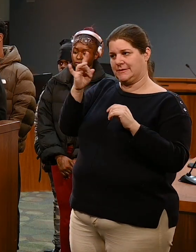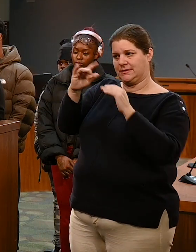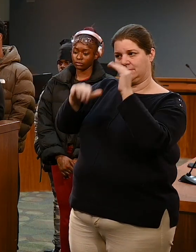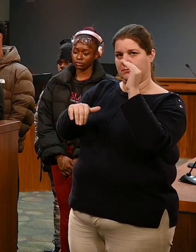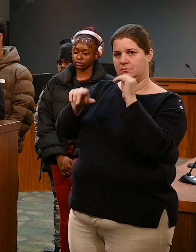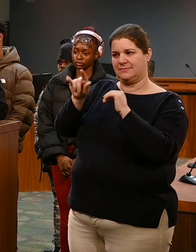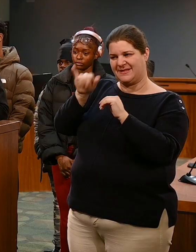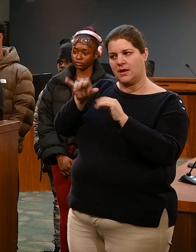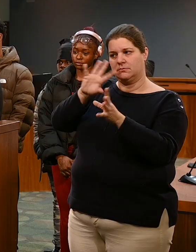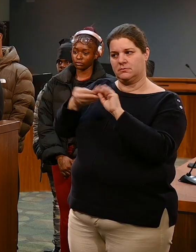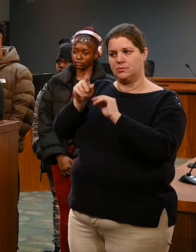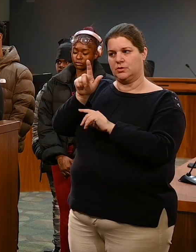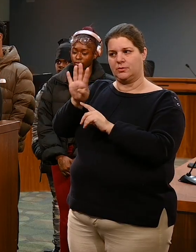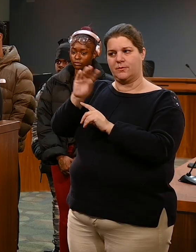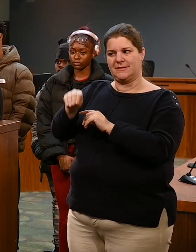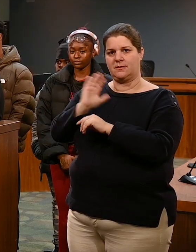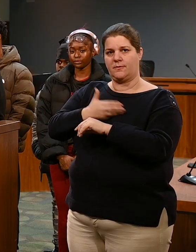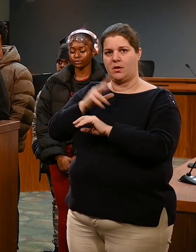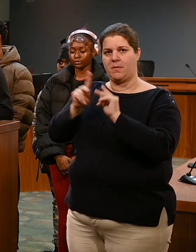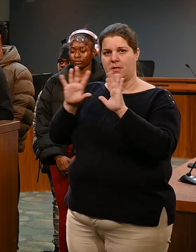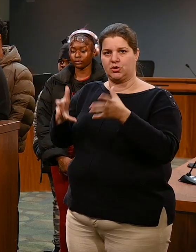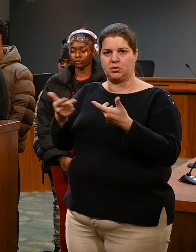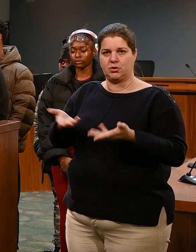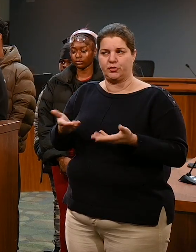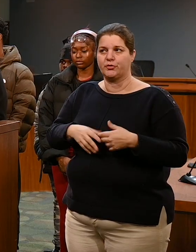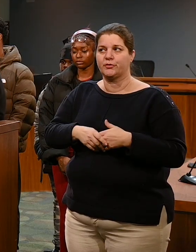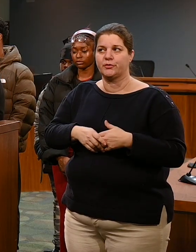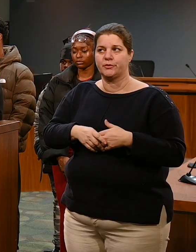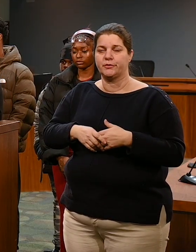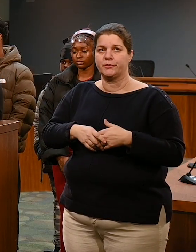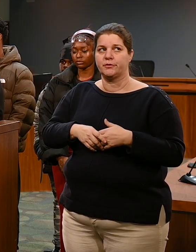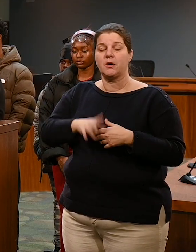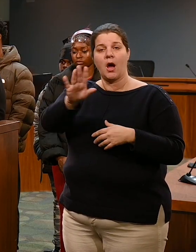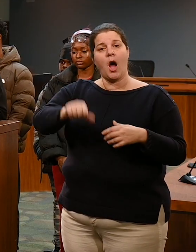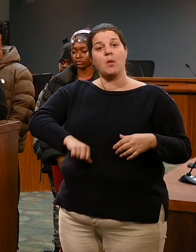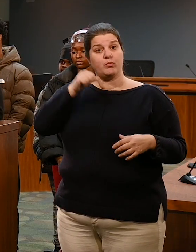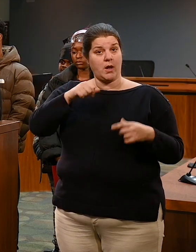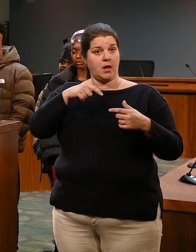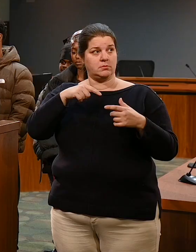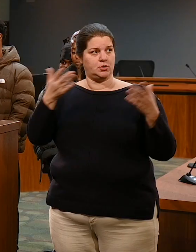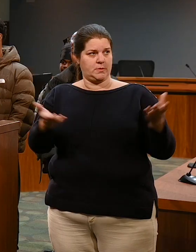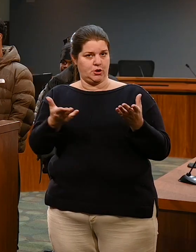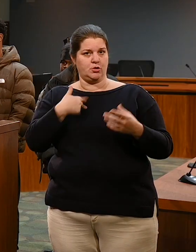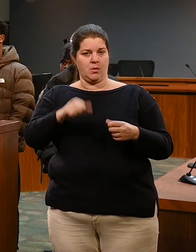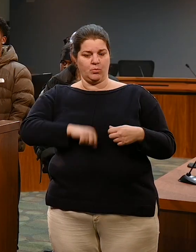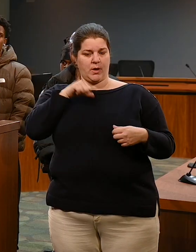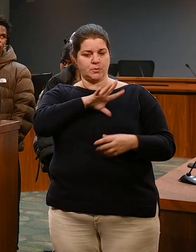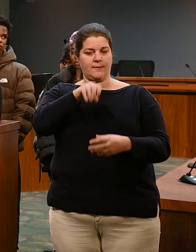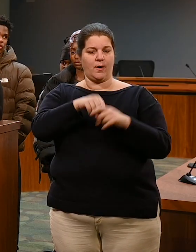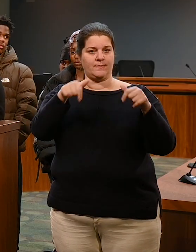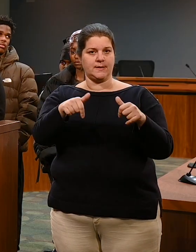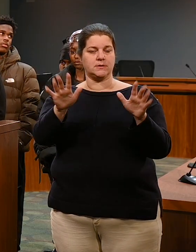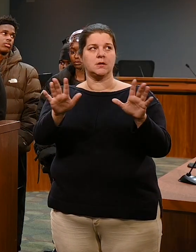stand here, but it also always breaks heart because of why we got to this point. I hope moving forward that we